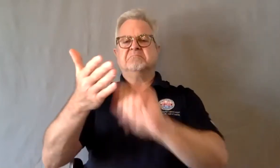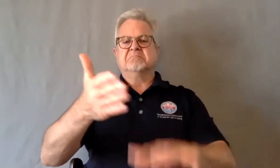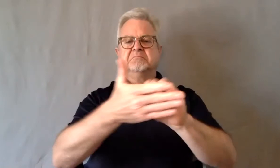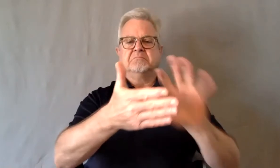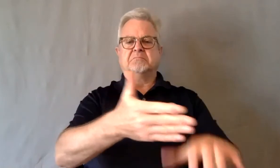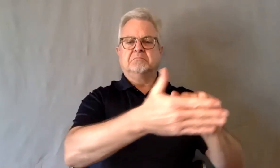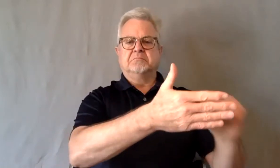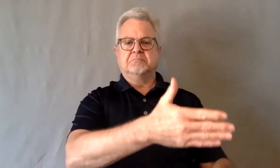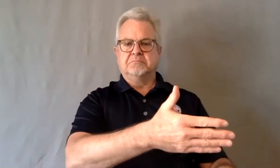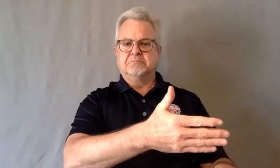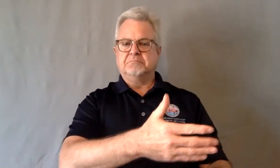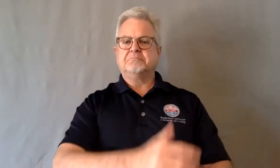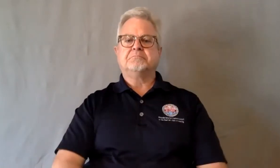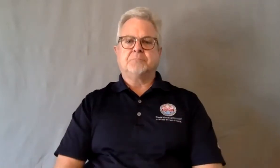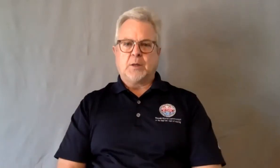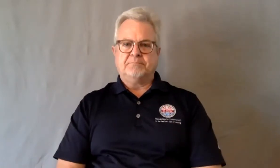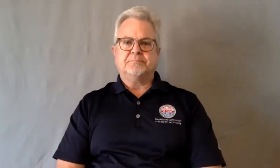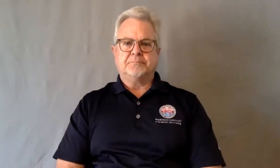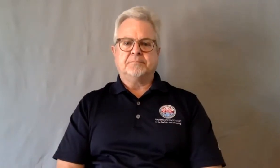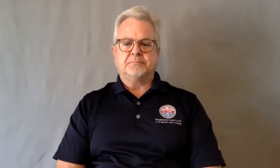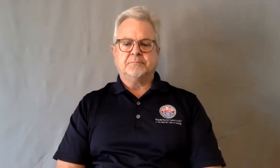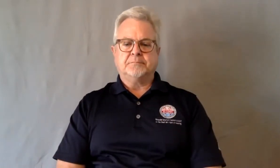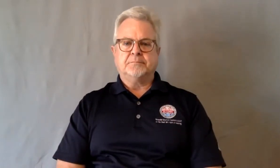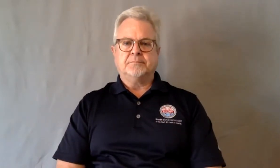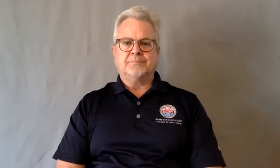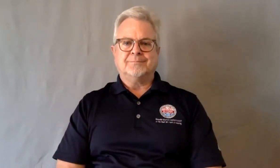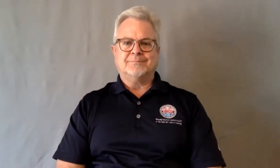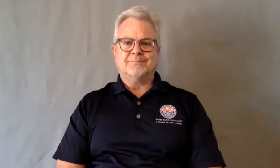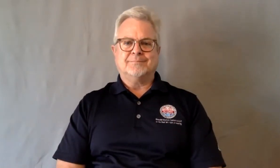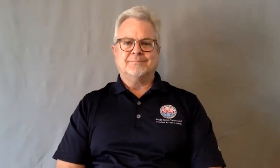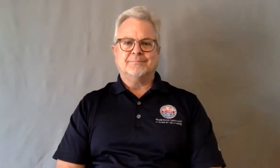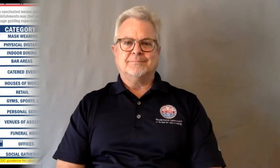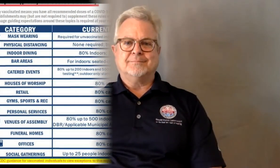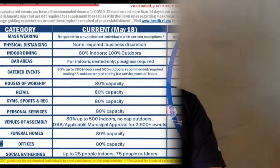safe and they will remove their private restrictions or requirements.